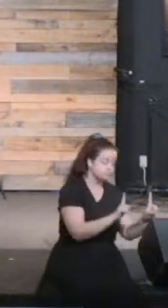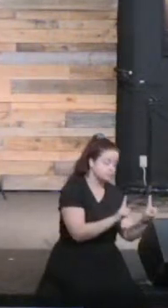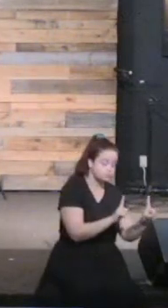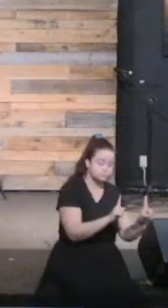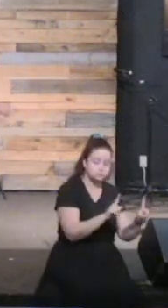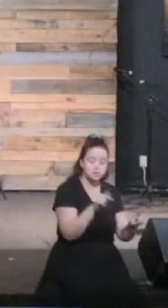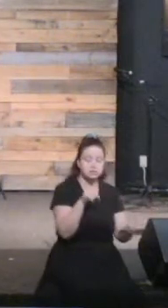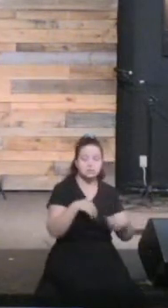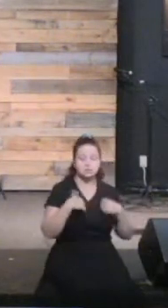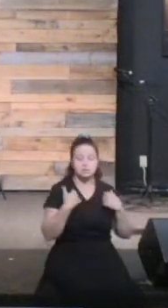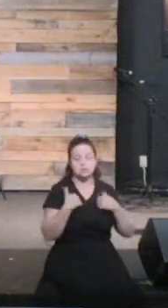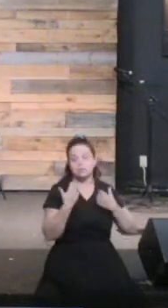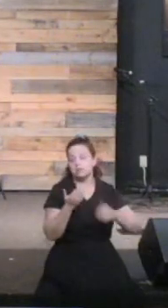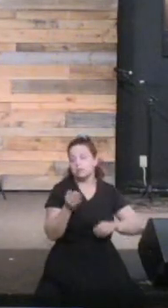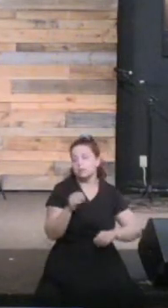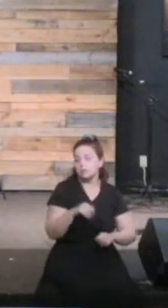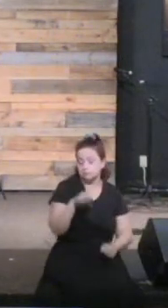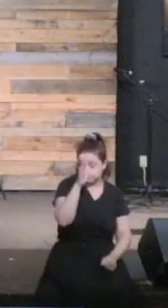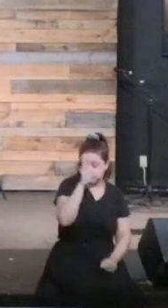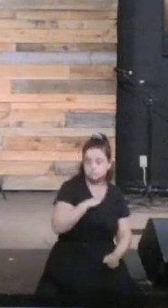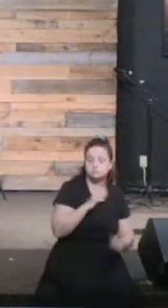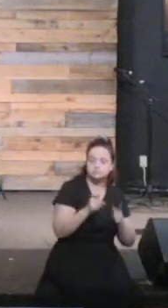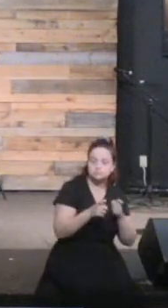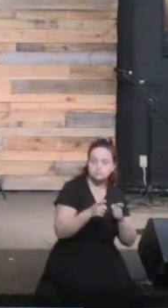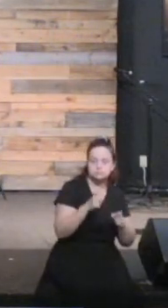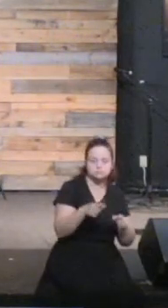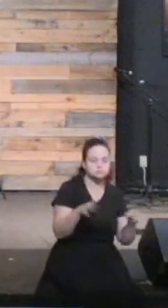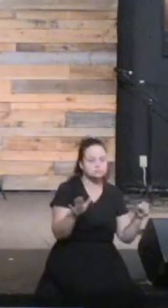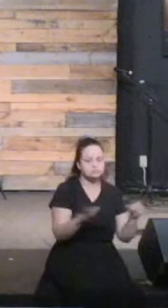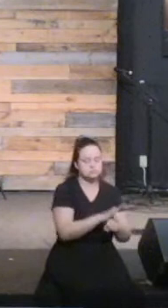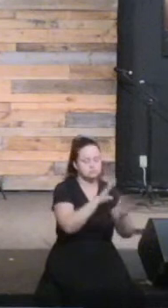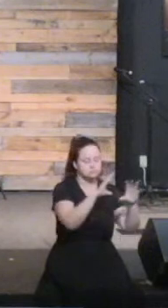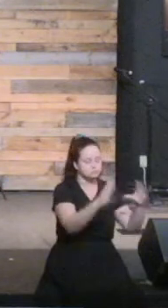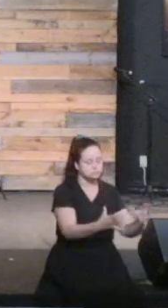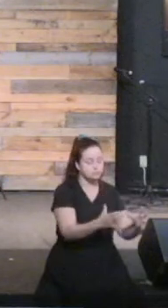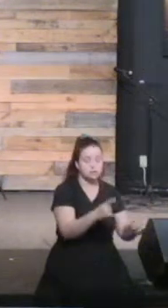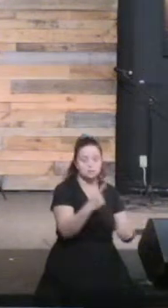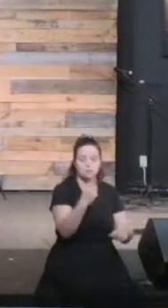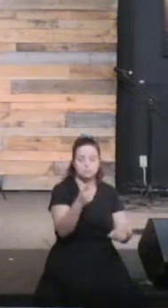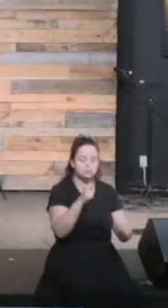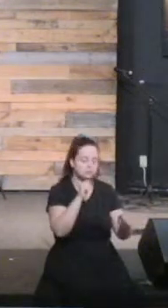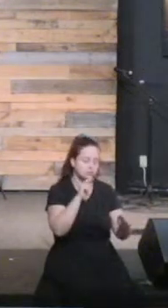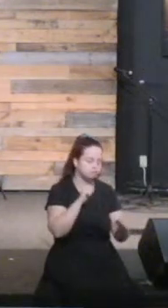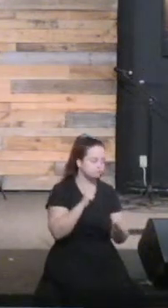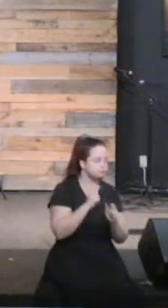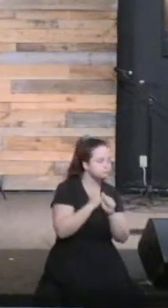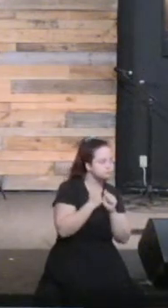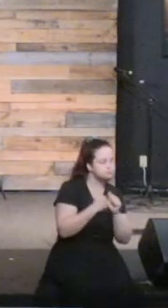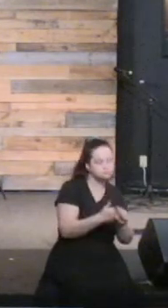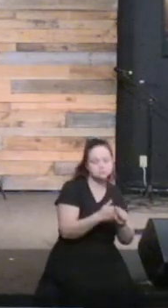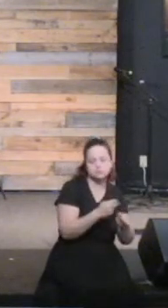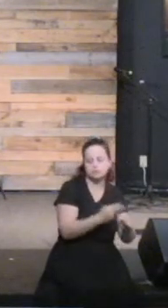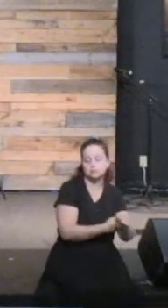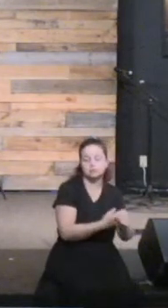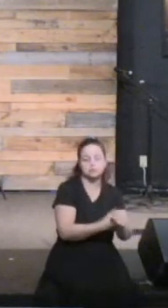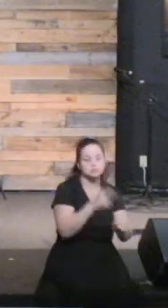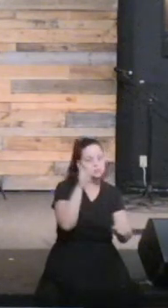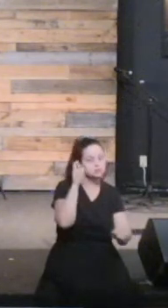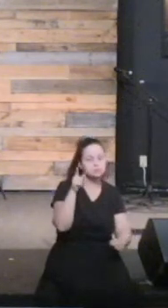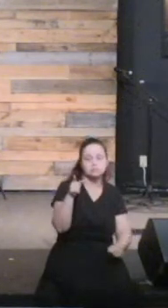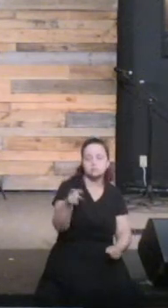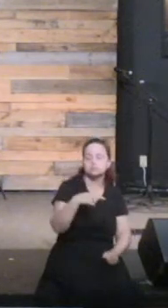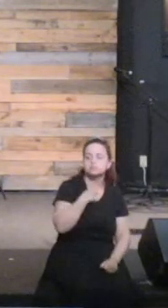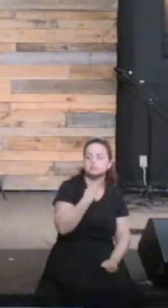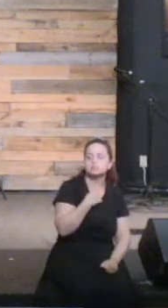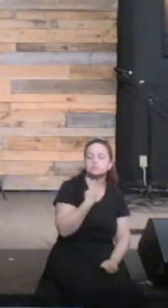could control this entire flock with one obedient sheep who listens to his voice